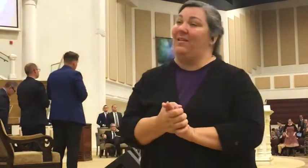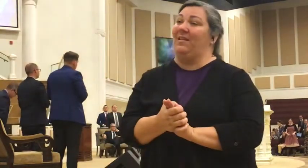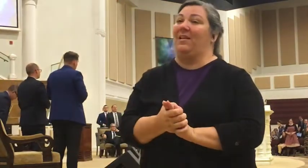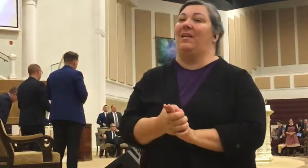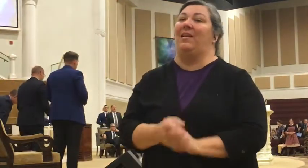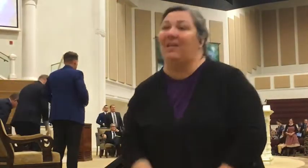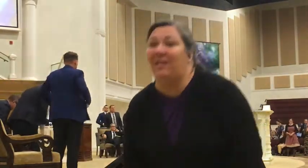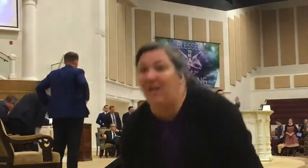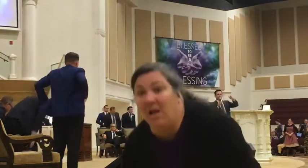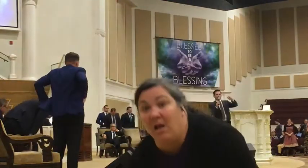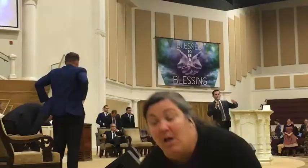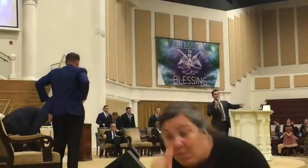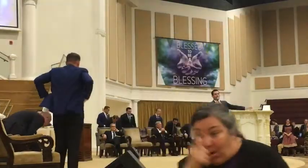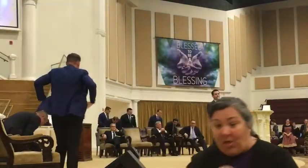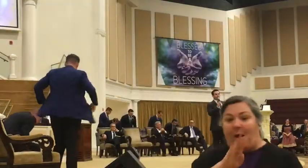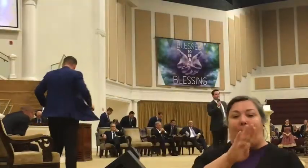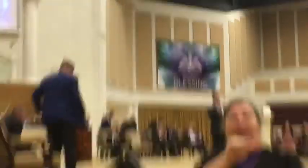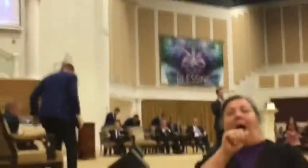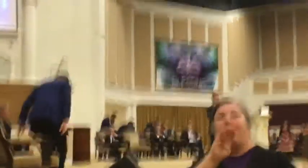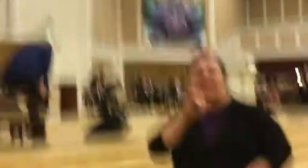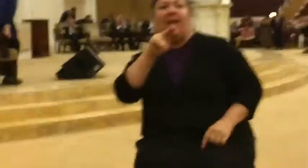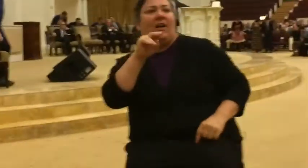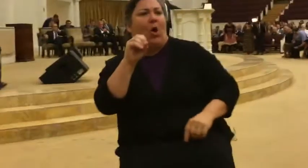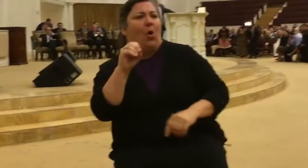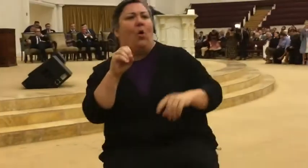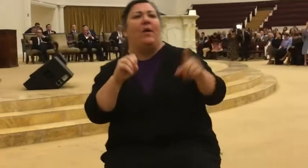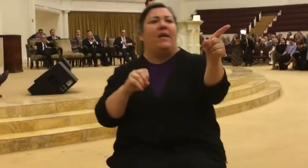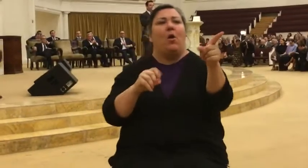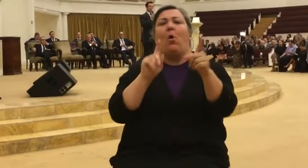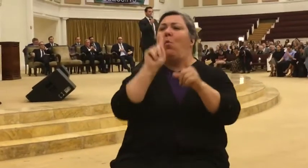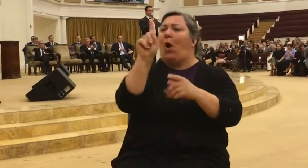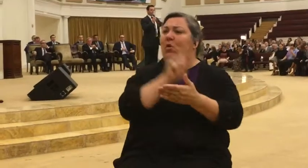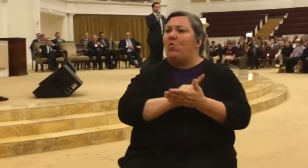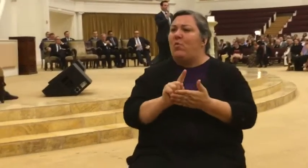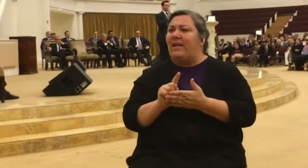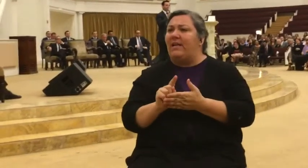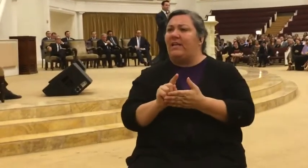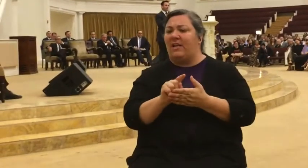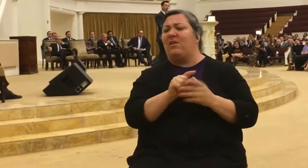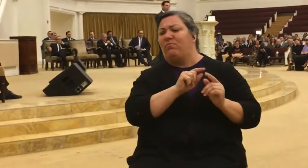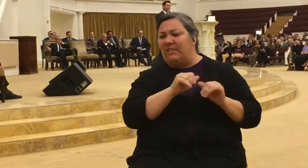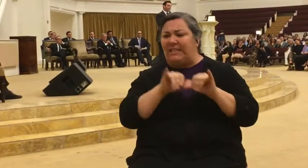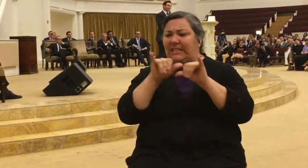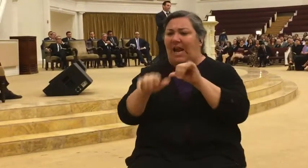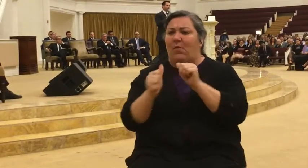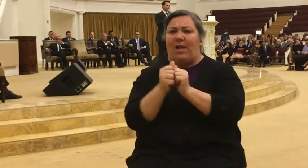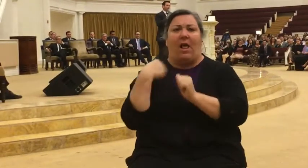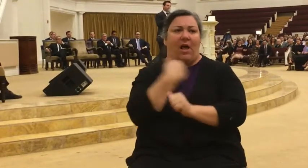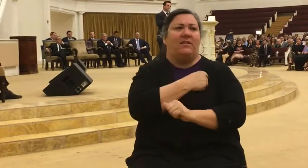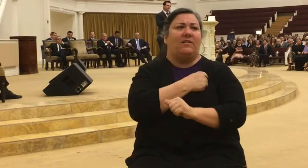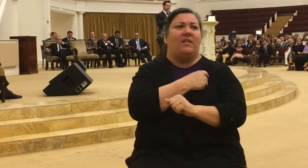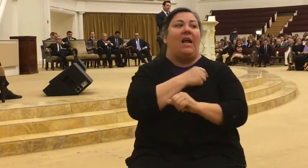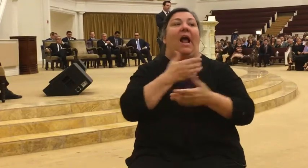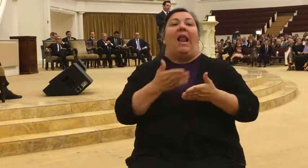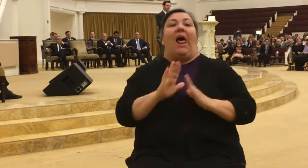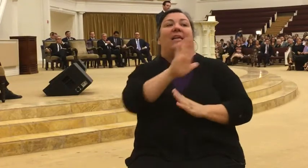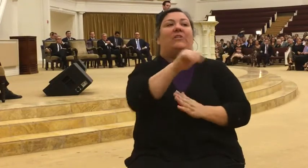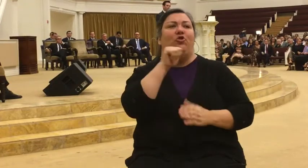And Brother Babino he spent a week with us a couple weeks ago. He lent us his daughter for a